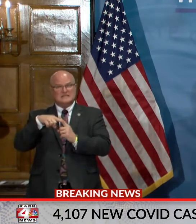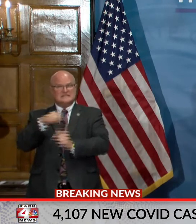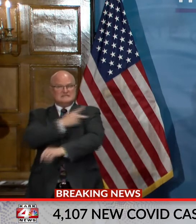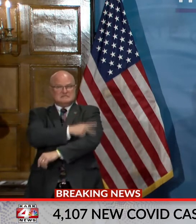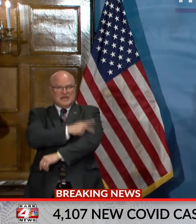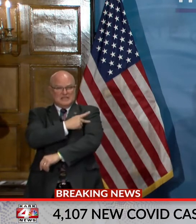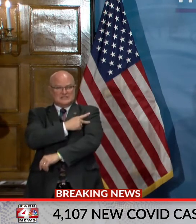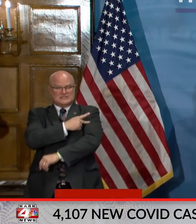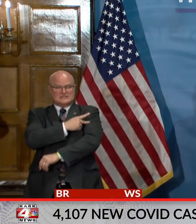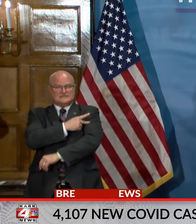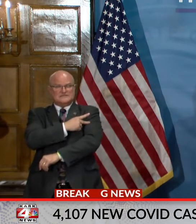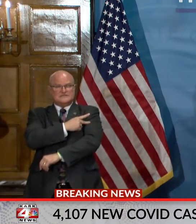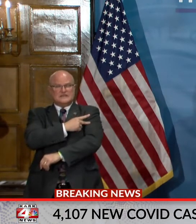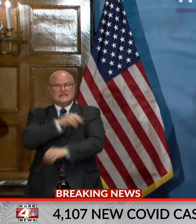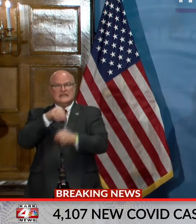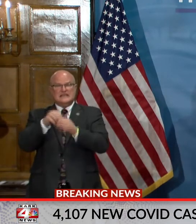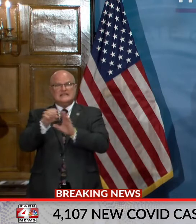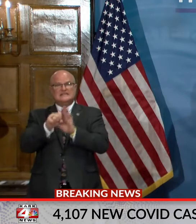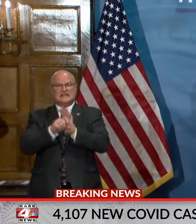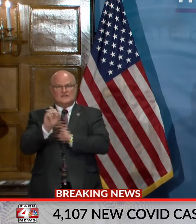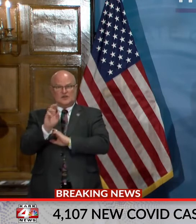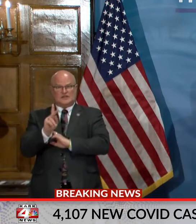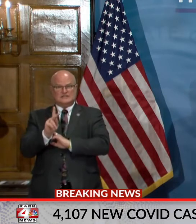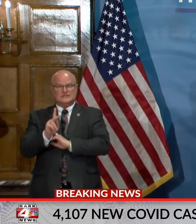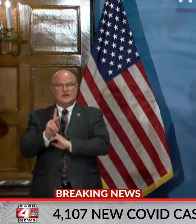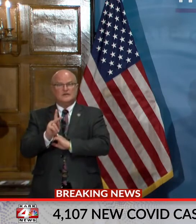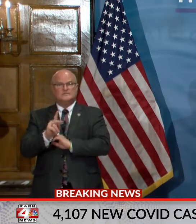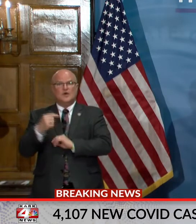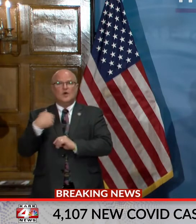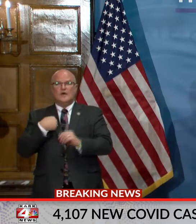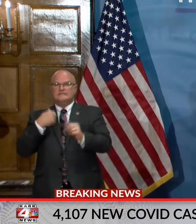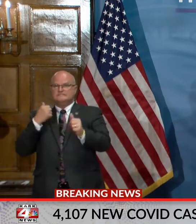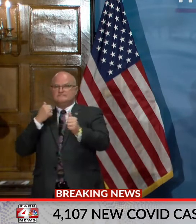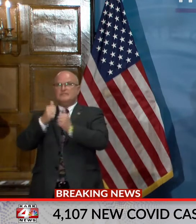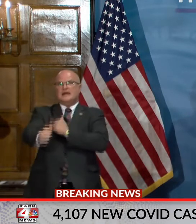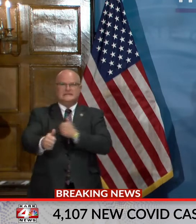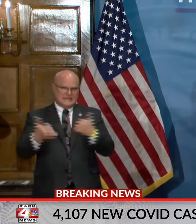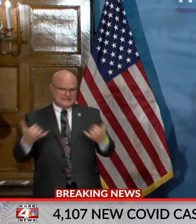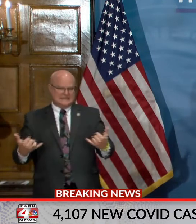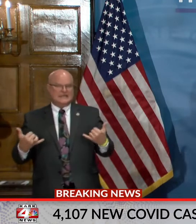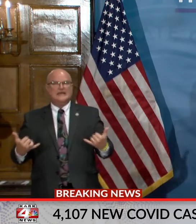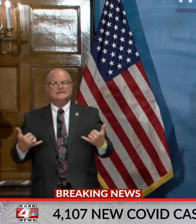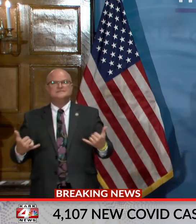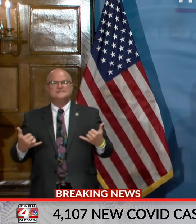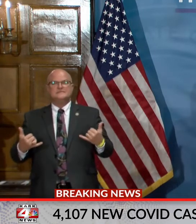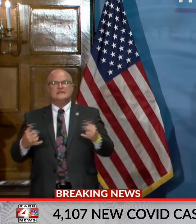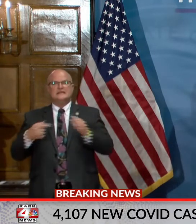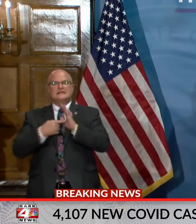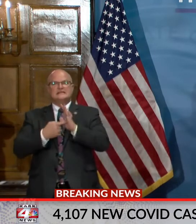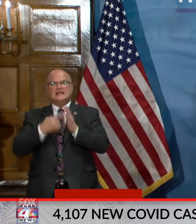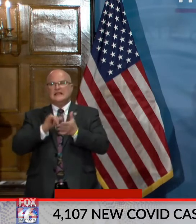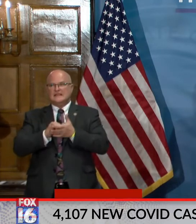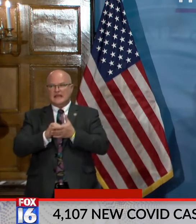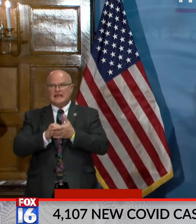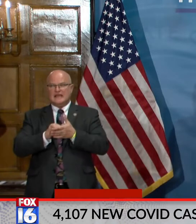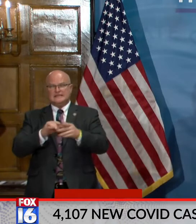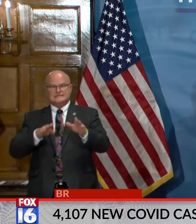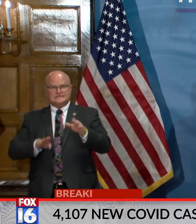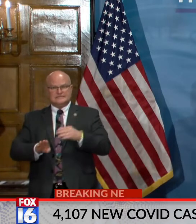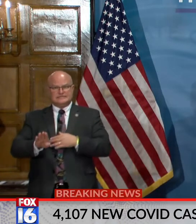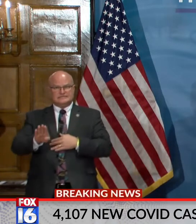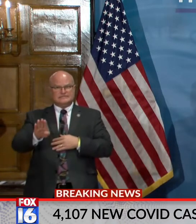who were inpatient in the state of Arkansas. We've exceeded that again today, indicating that the upward trajectory of the